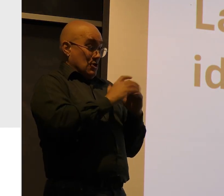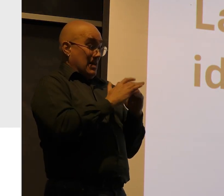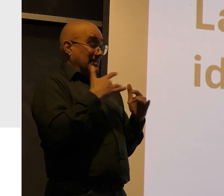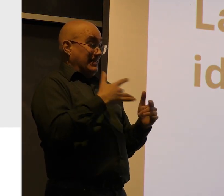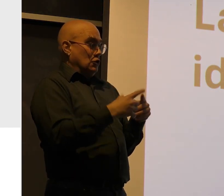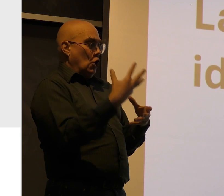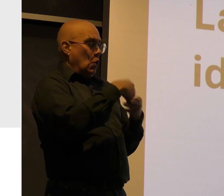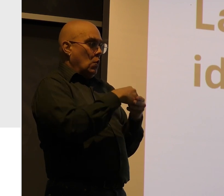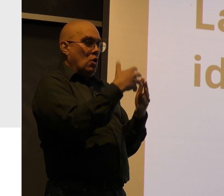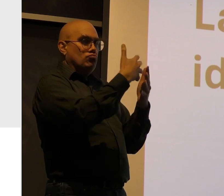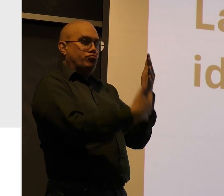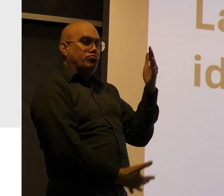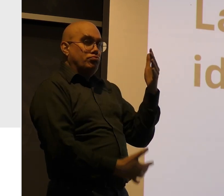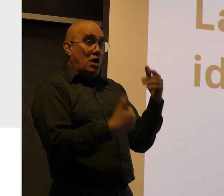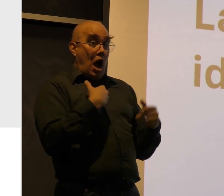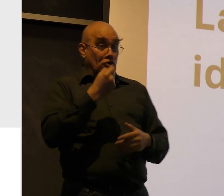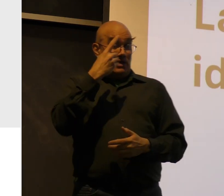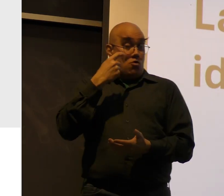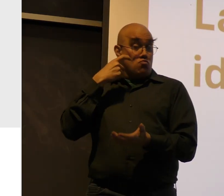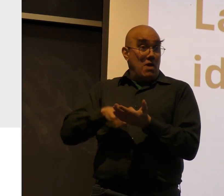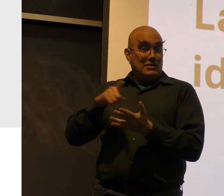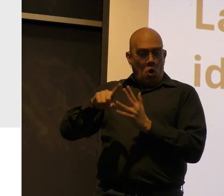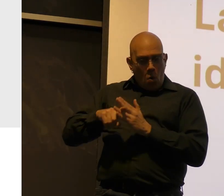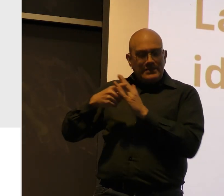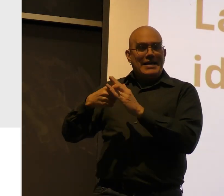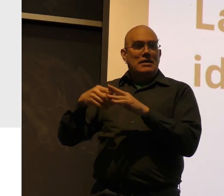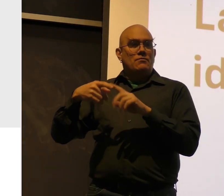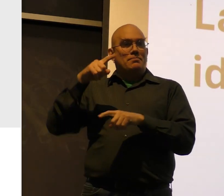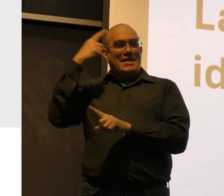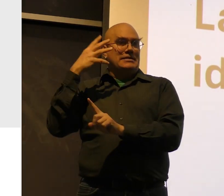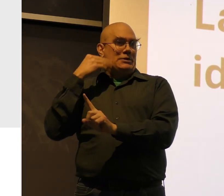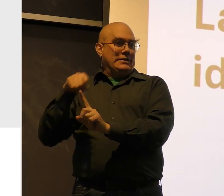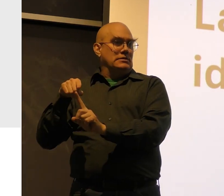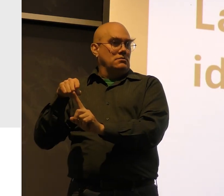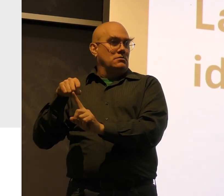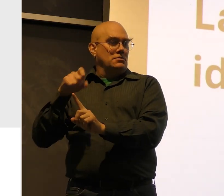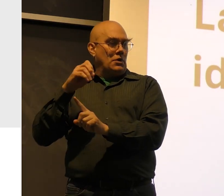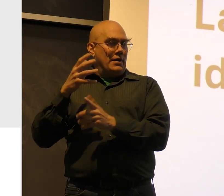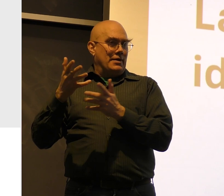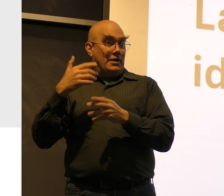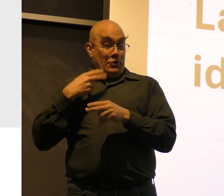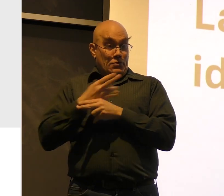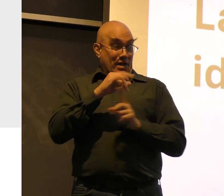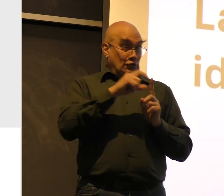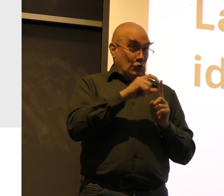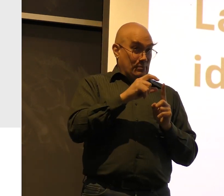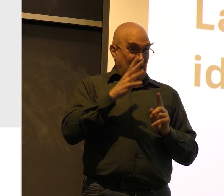world. Intersectionality tends to include a host of things, and I understand and recognize that originally it came from the Black experience, so when I